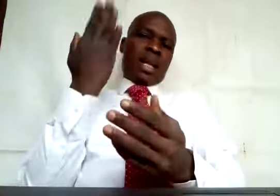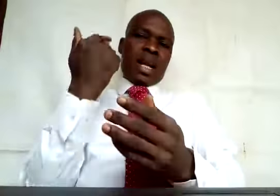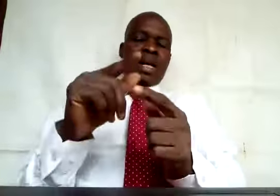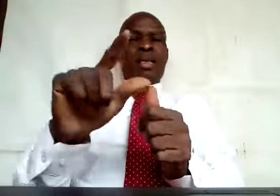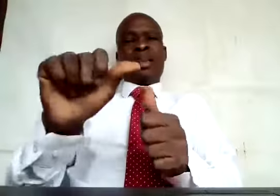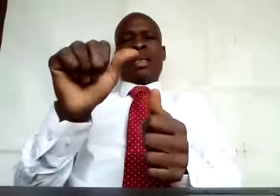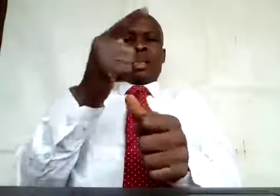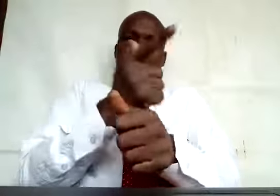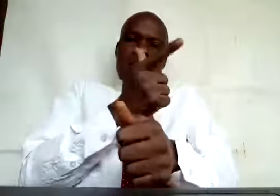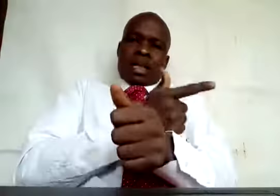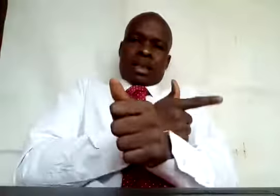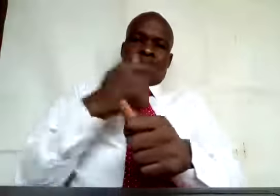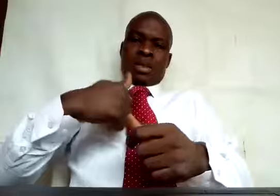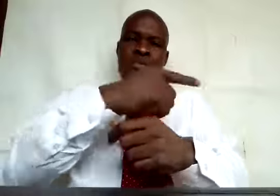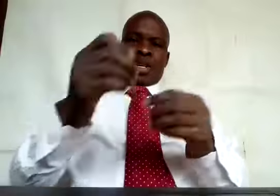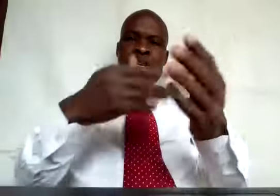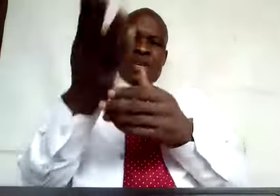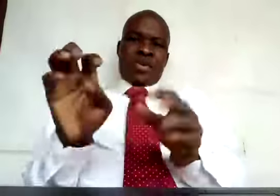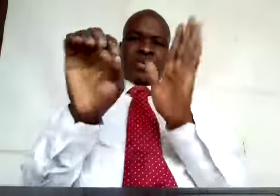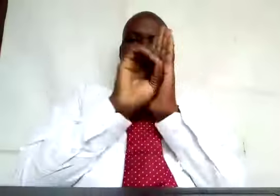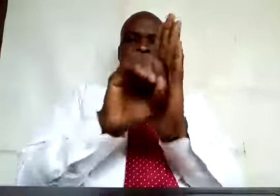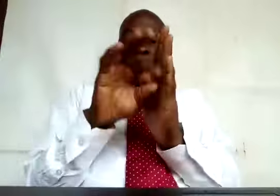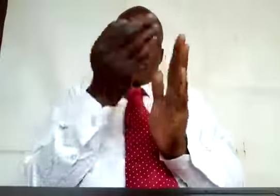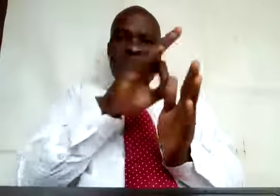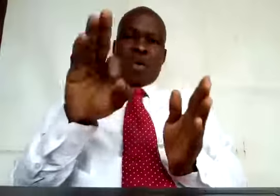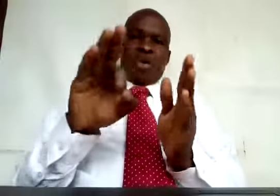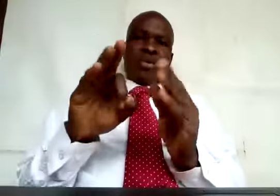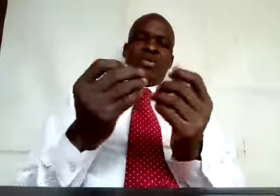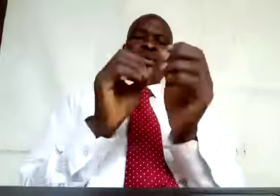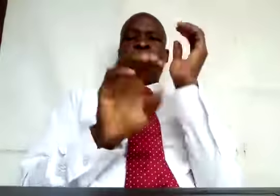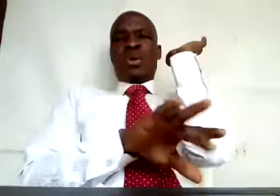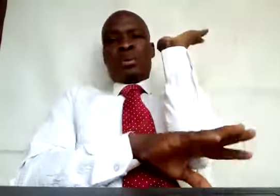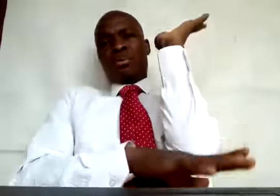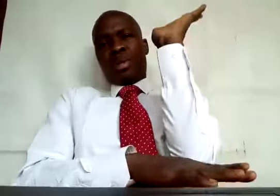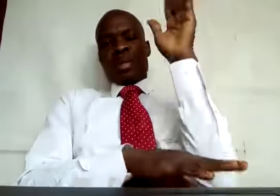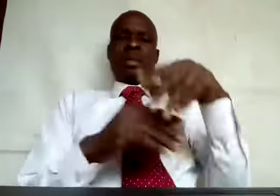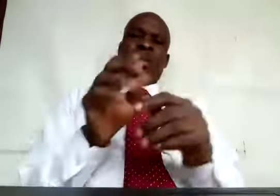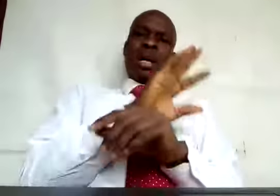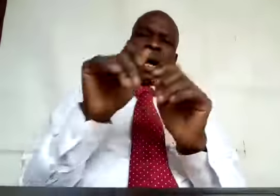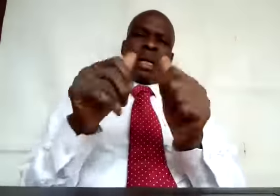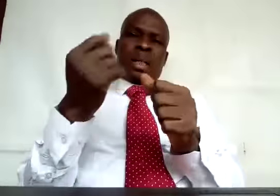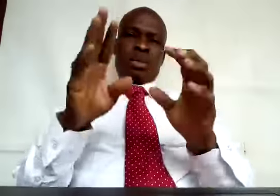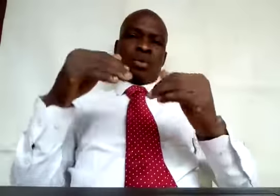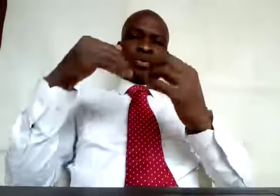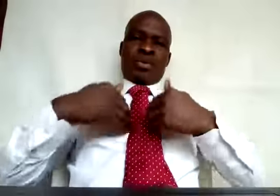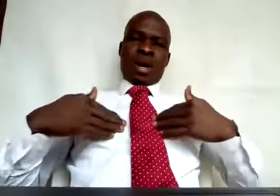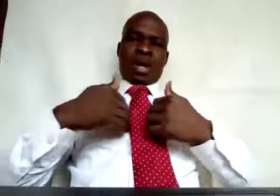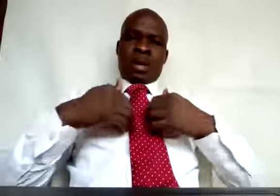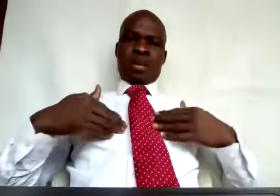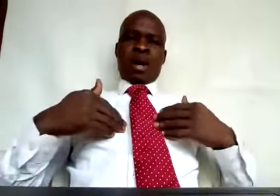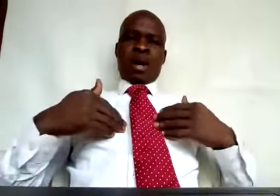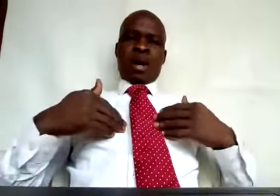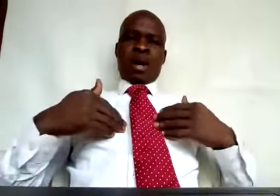gave examples of plants as lemongrass, trees, and that of animals as housefly, cow, and